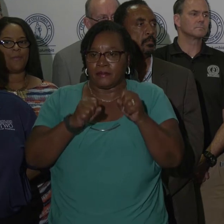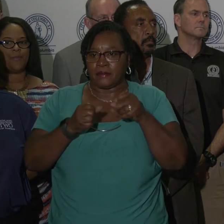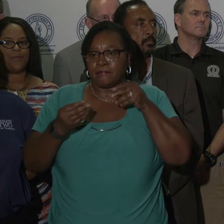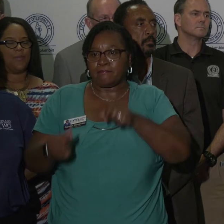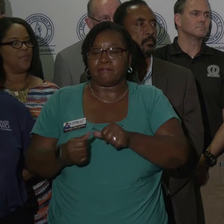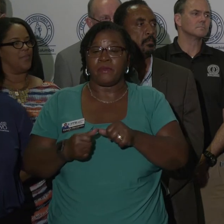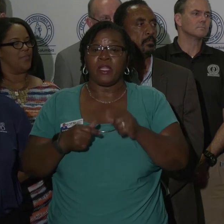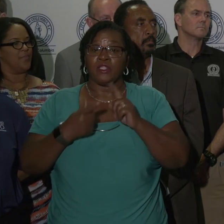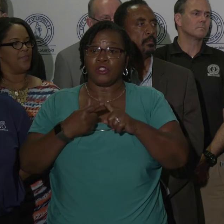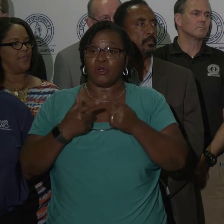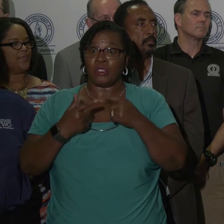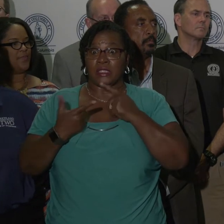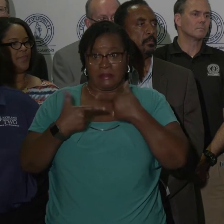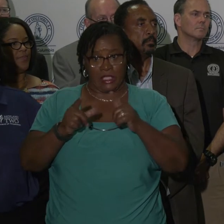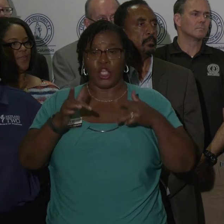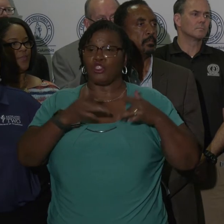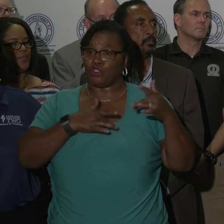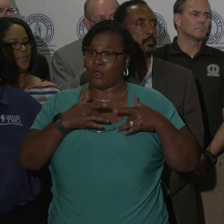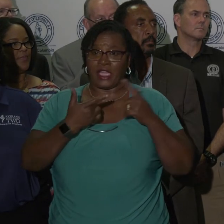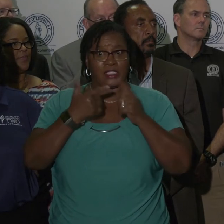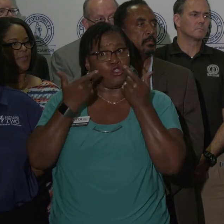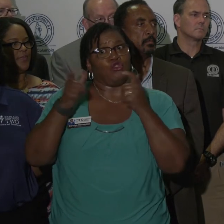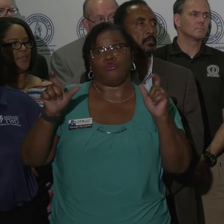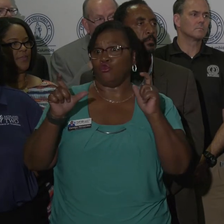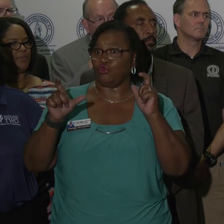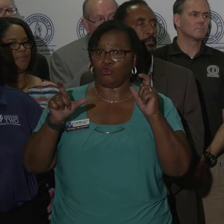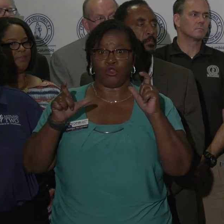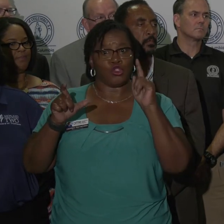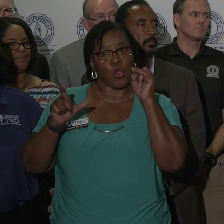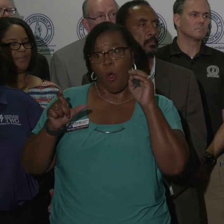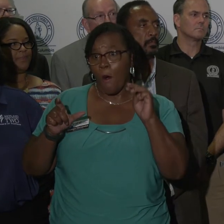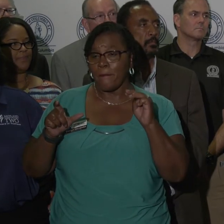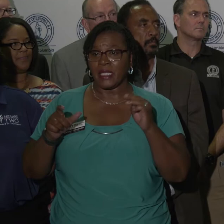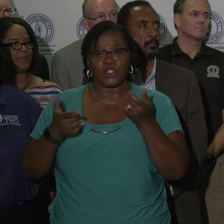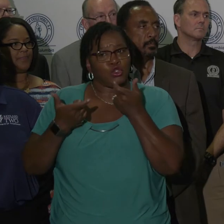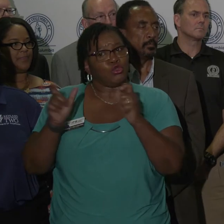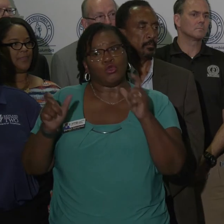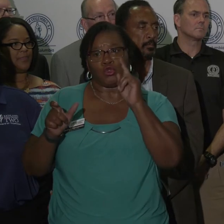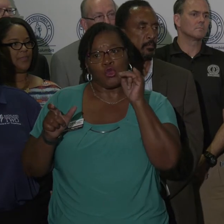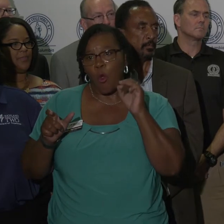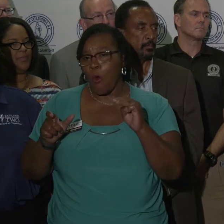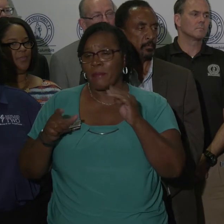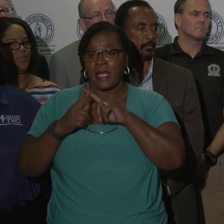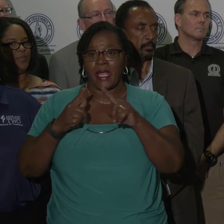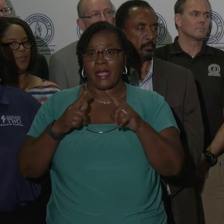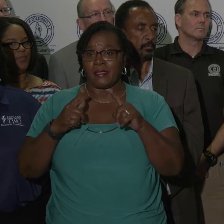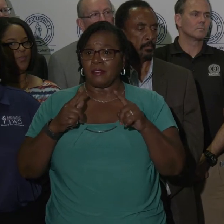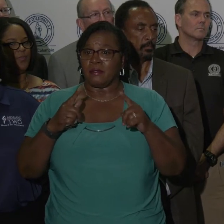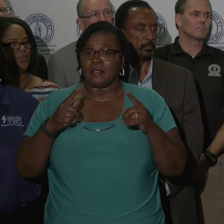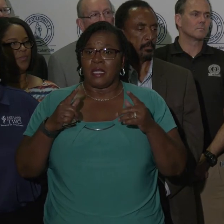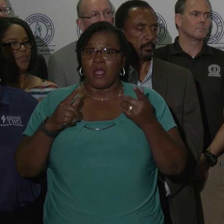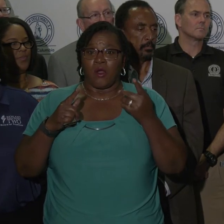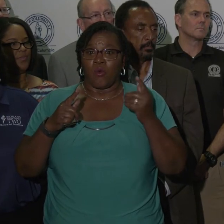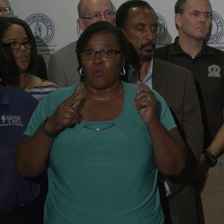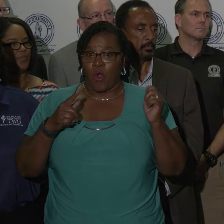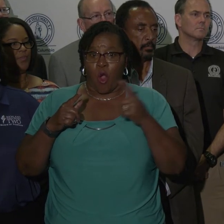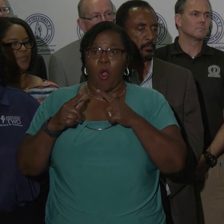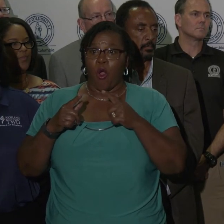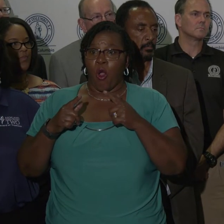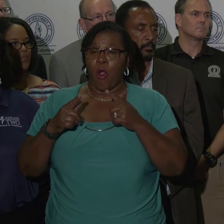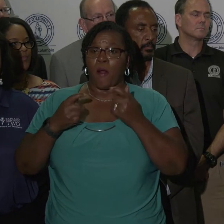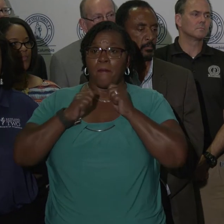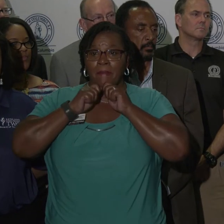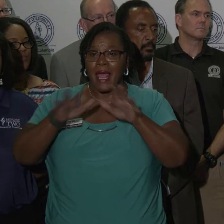Still gravely concerned. This is a massive storm. And while